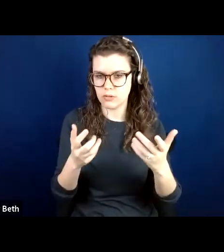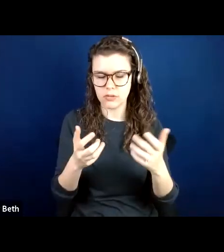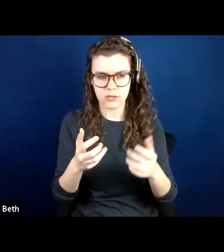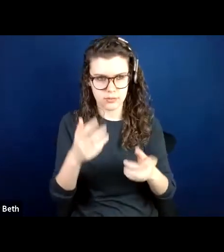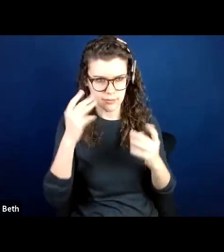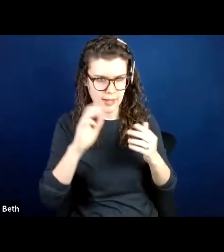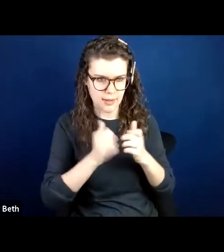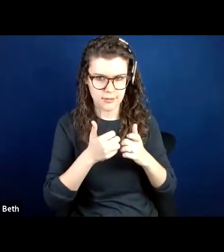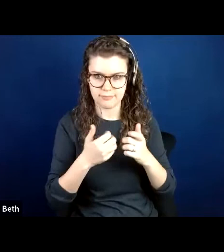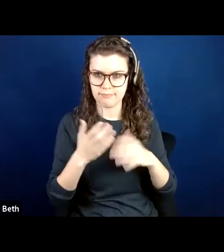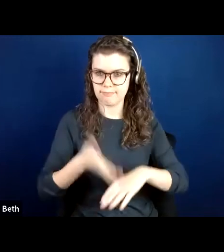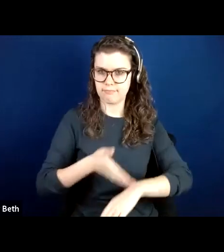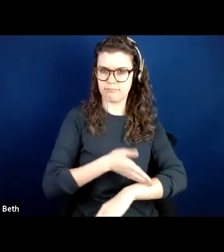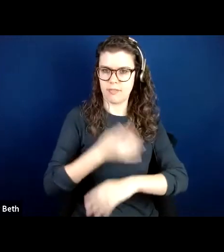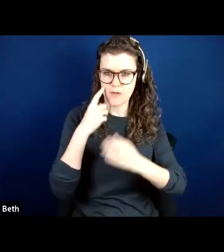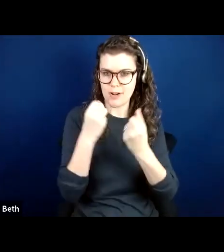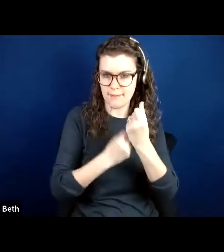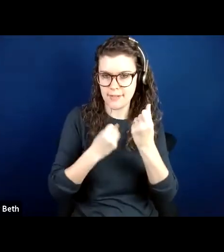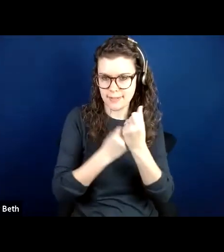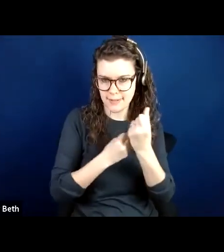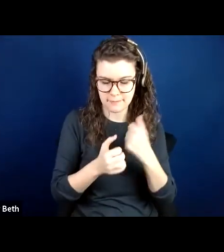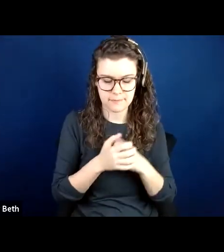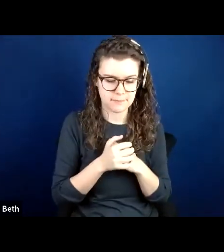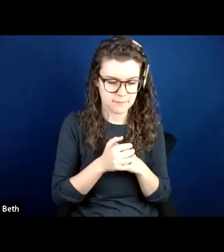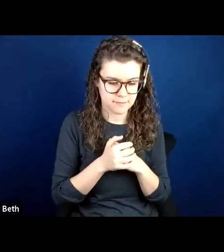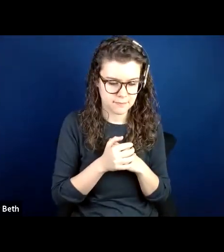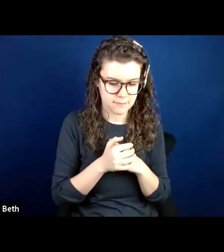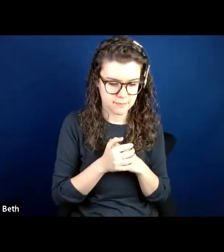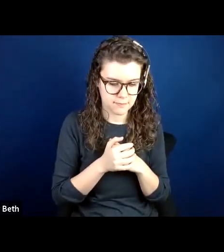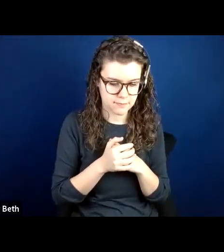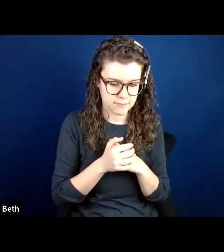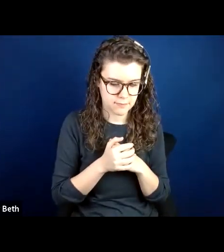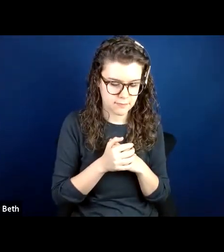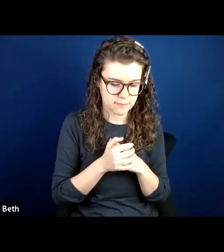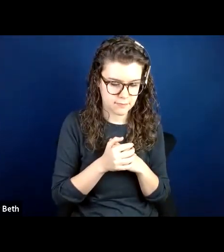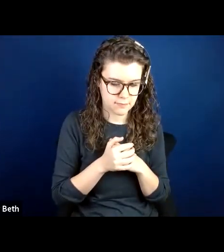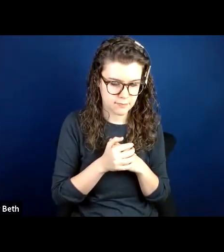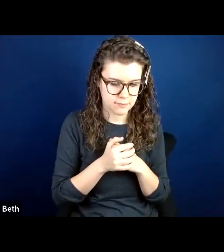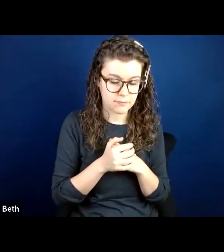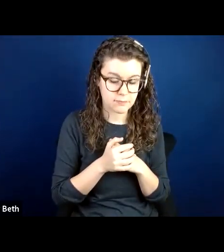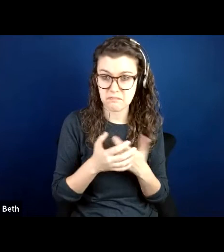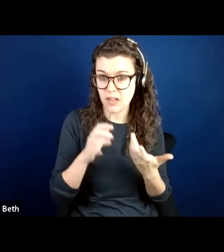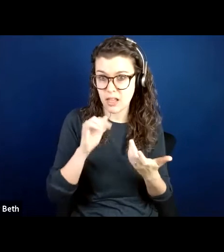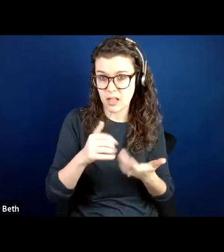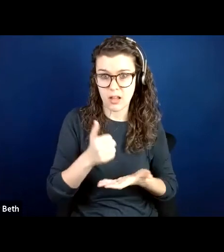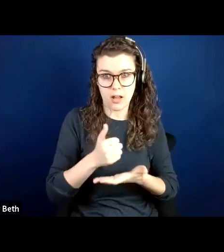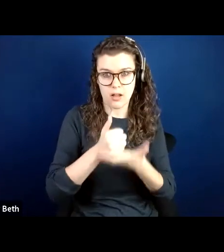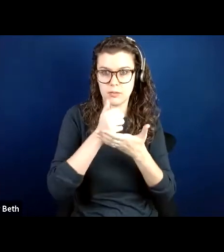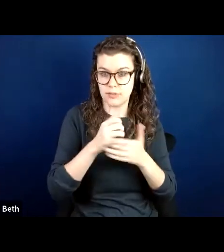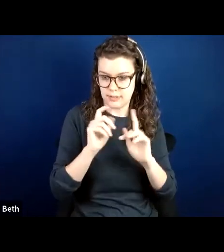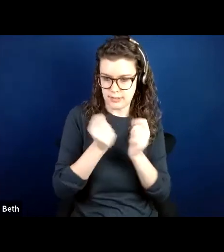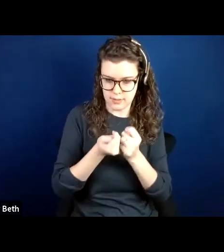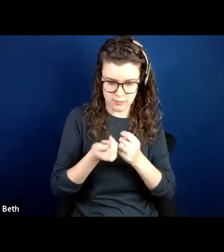measures. This helped build the intentional connection and a lot of cross-training for our team, which